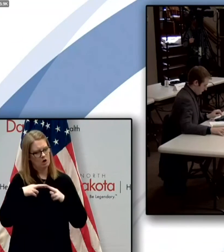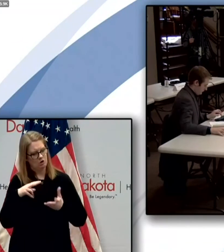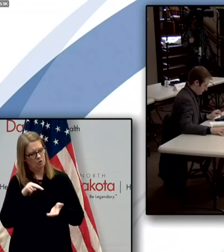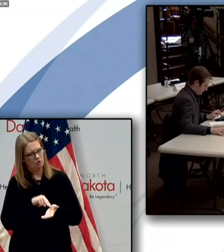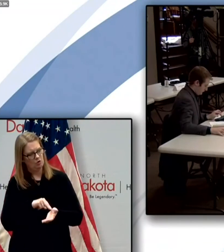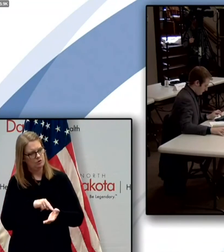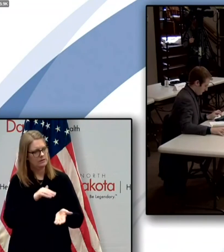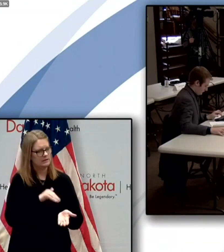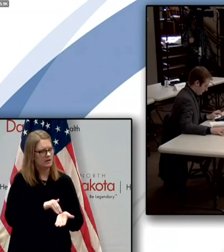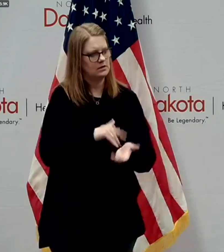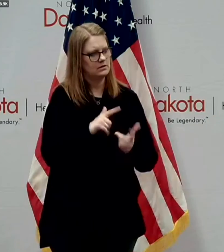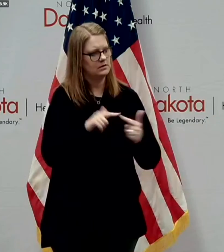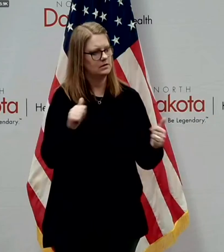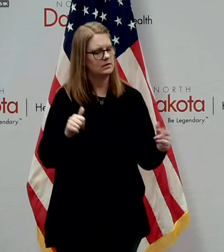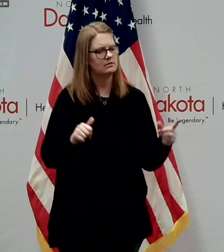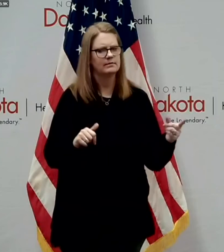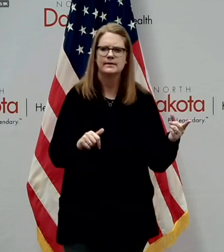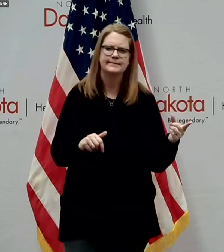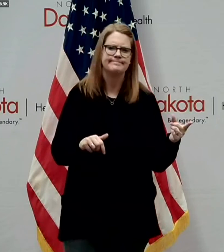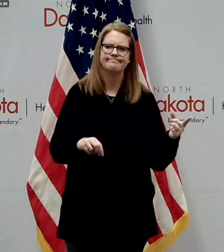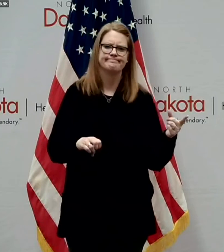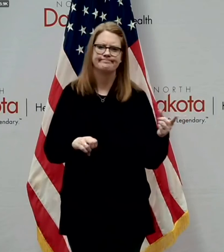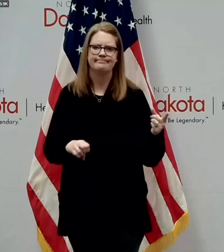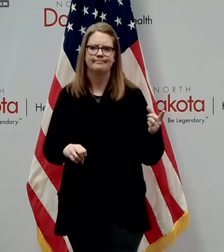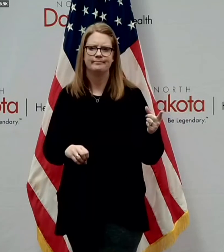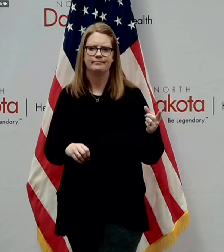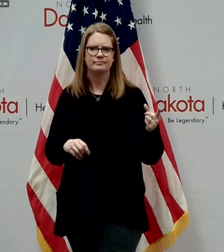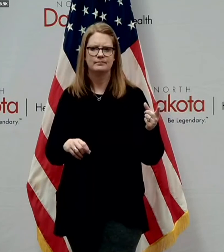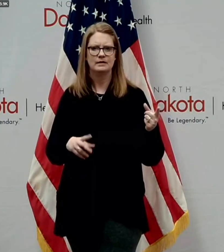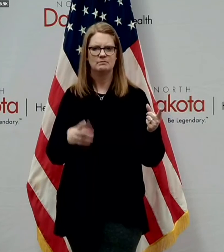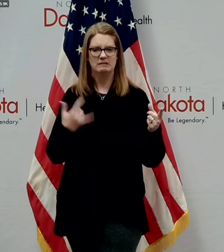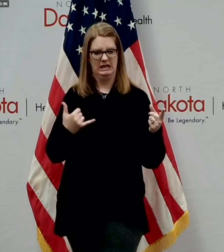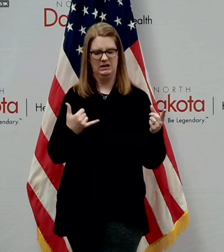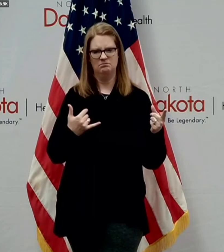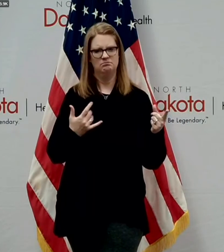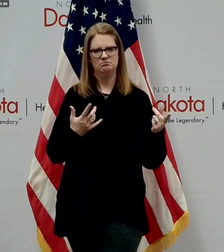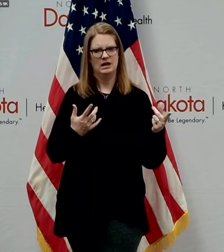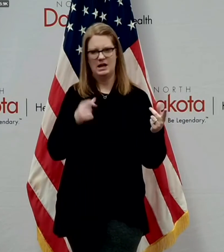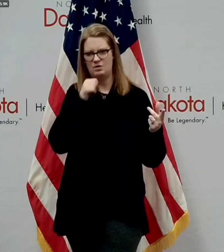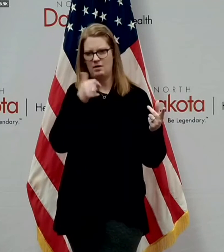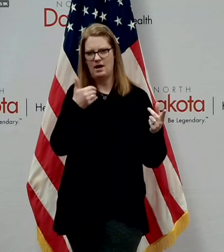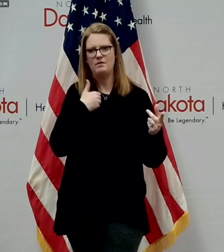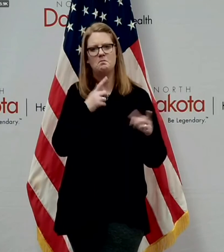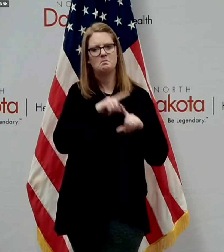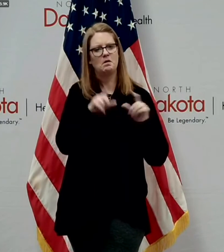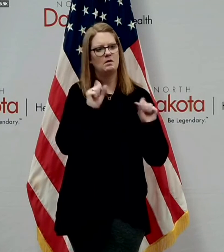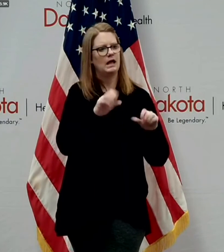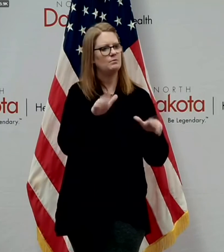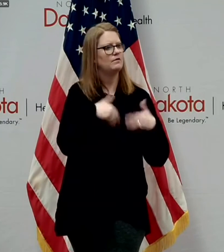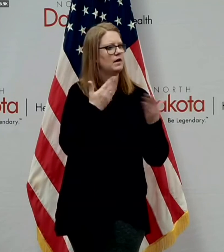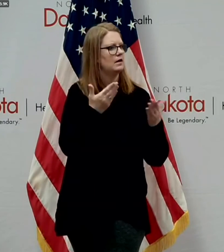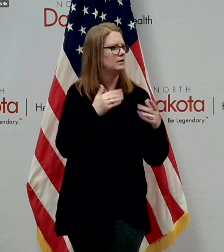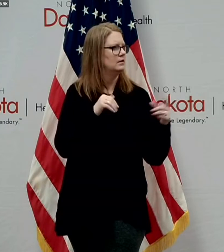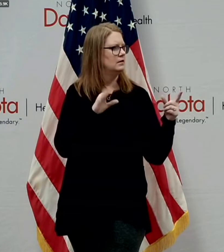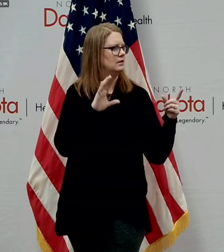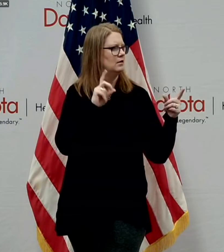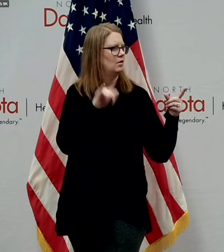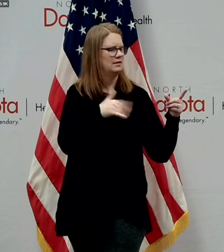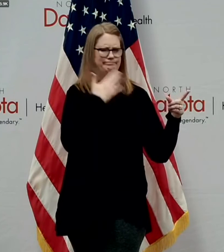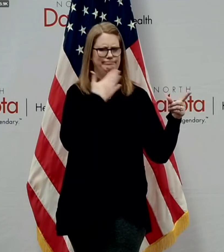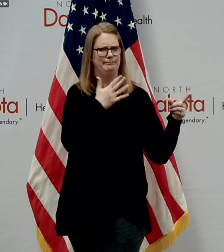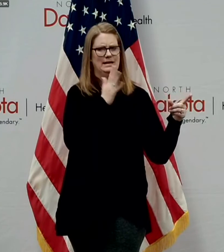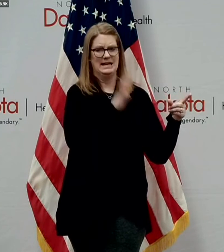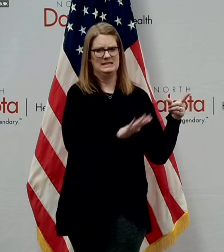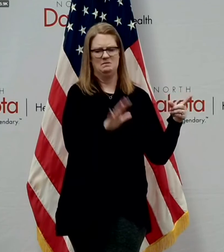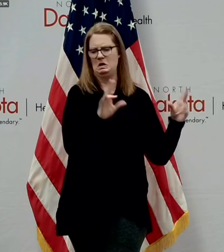and doctors and that sort of And thing? I don't have that right handy with me, but we can provide that. I don't know, Cody, if you have a good estimate on